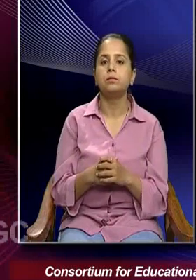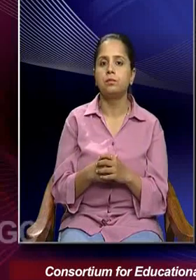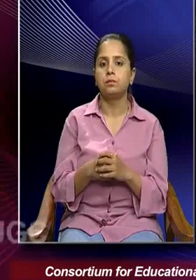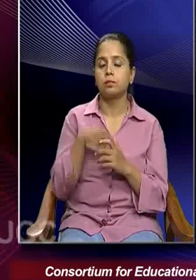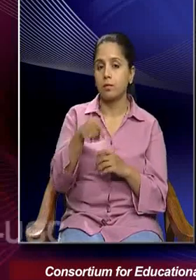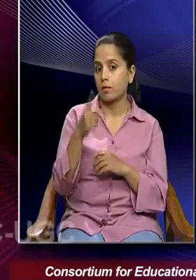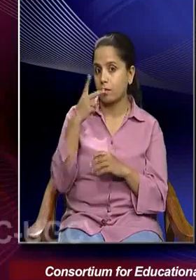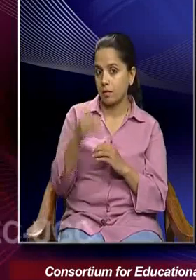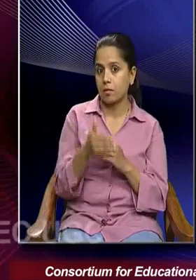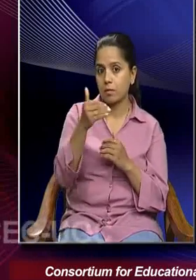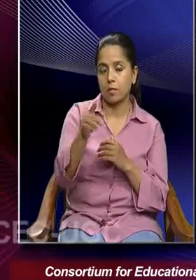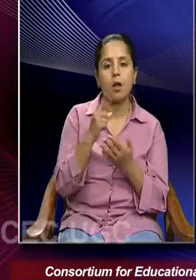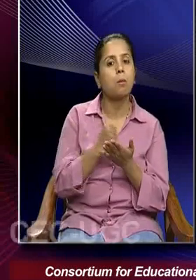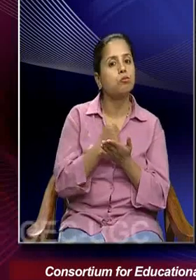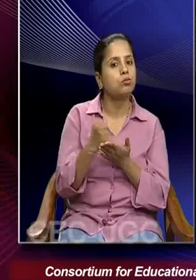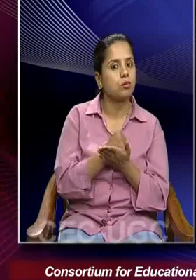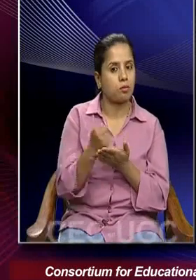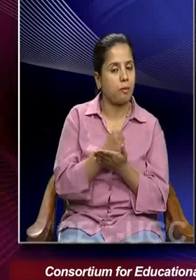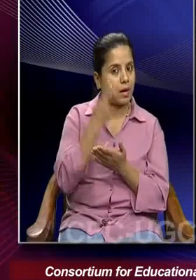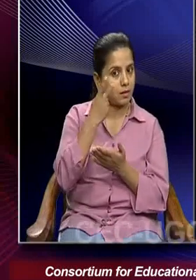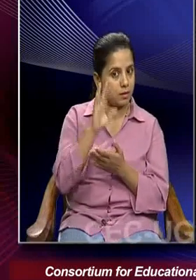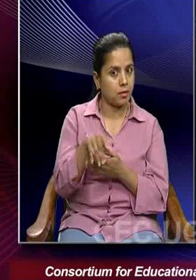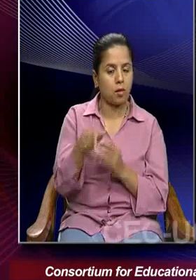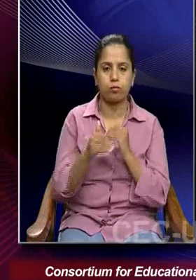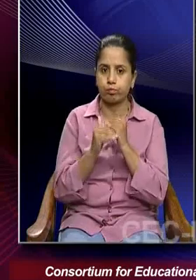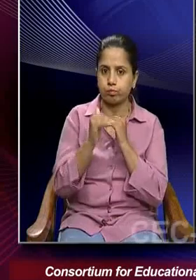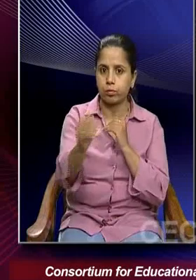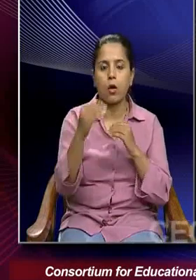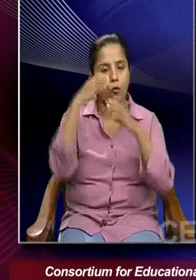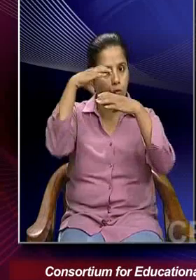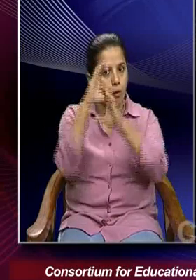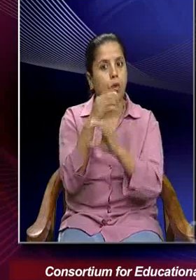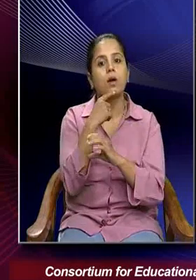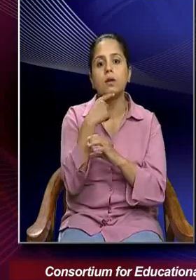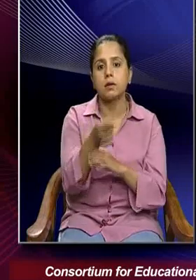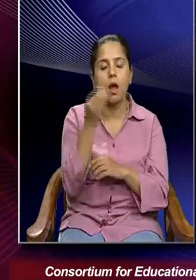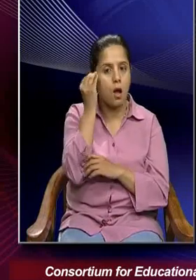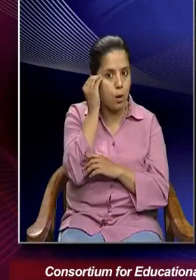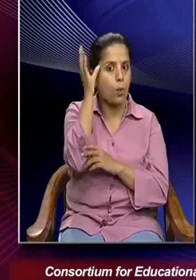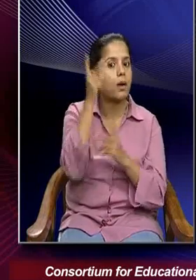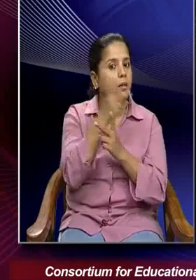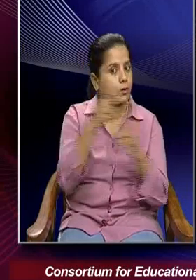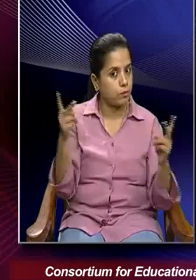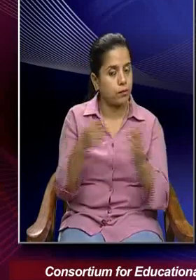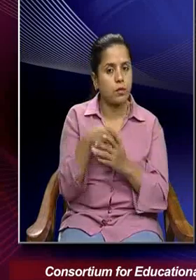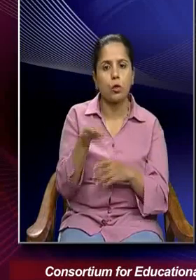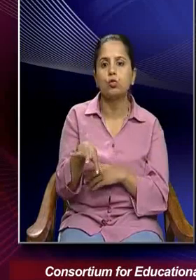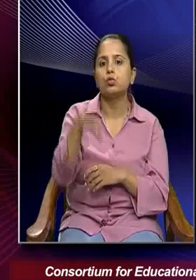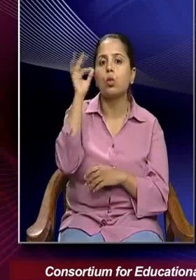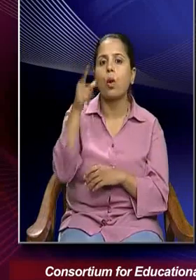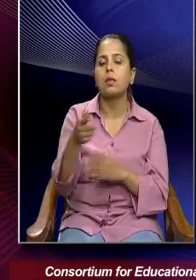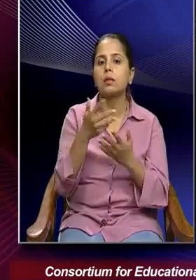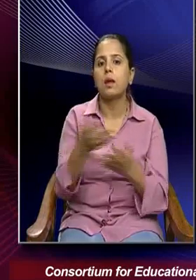It is the practice of sustaining focused awareness on a chosen